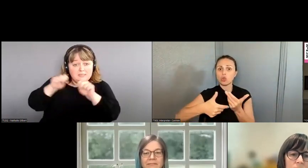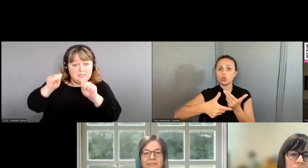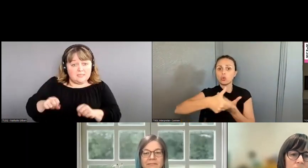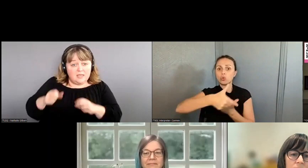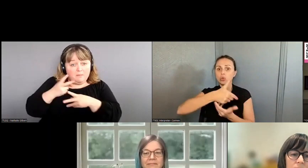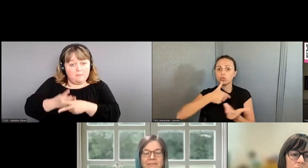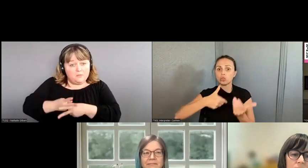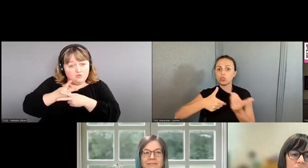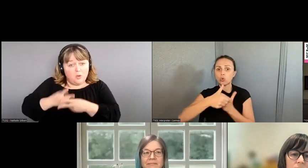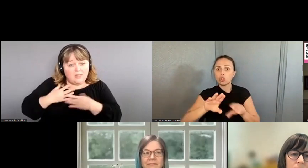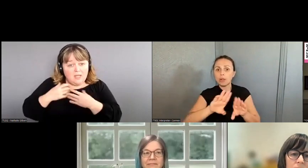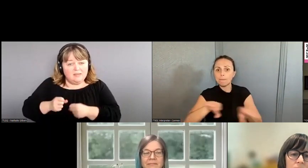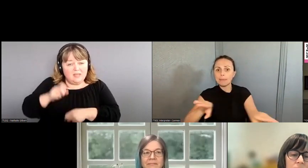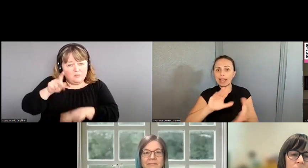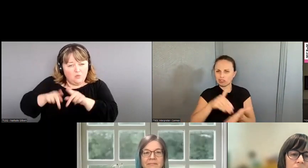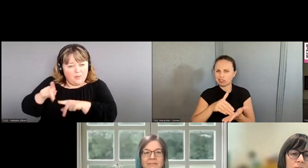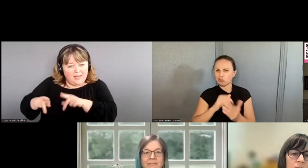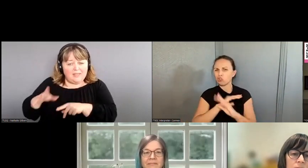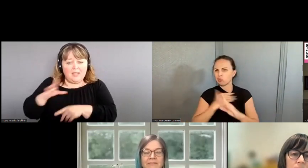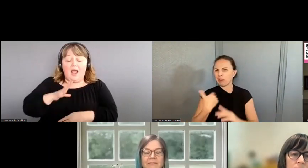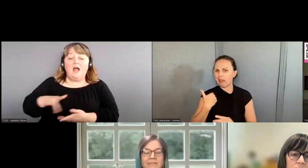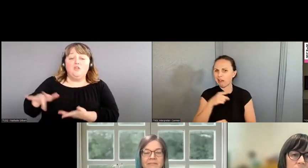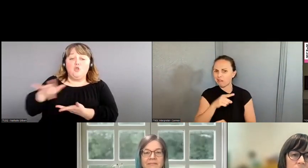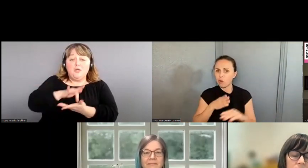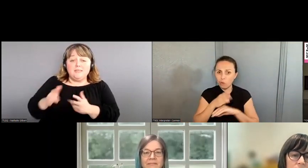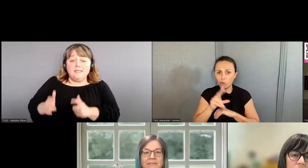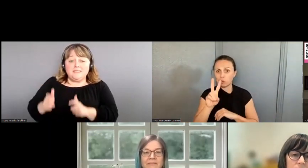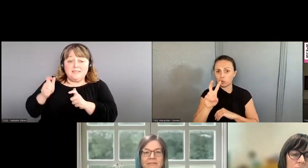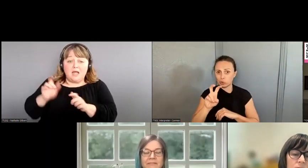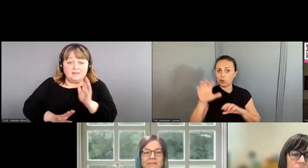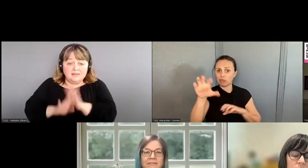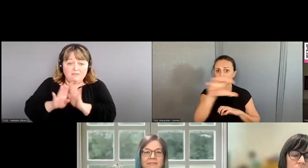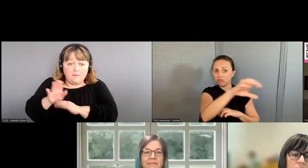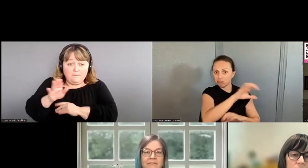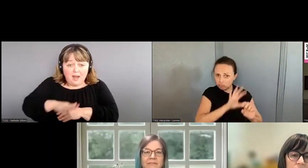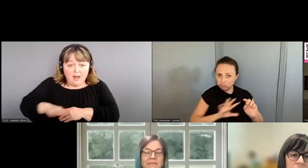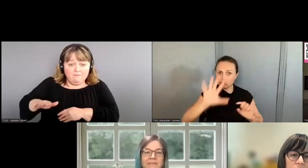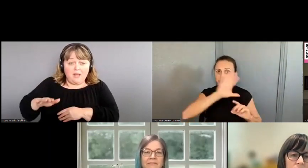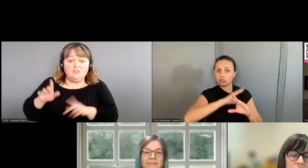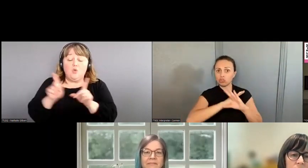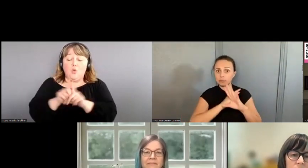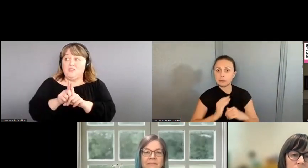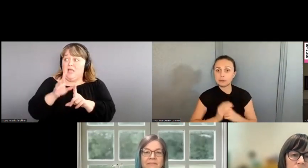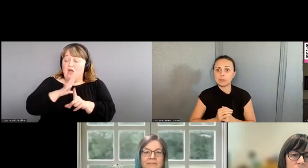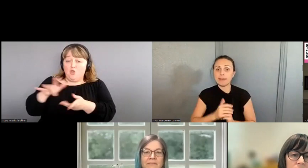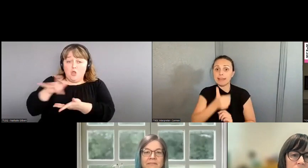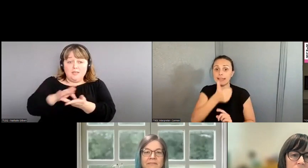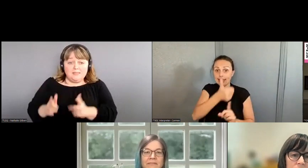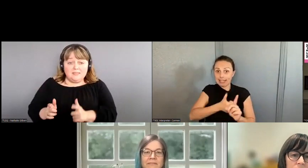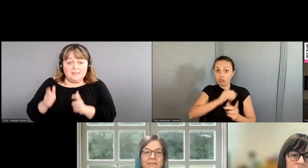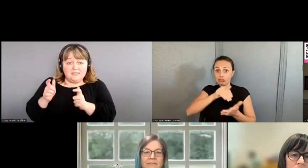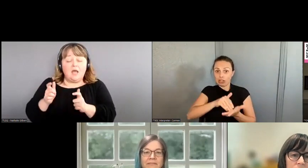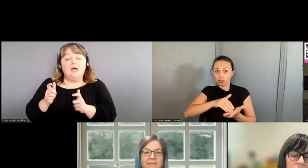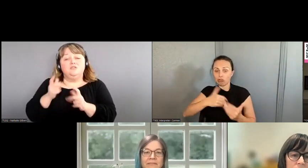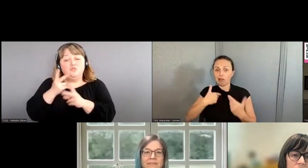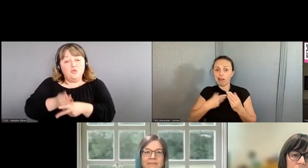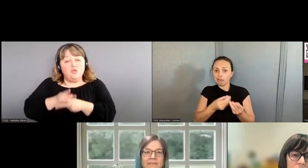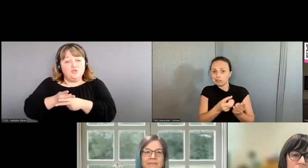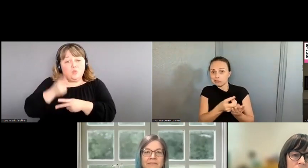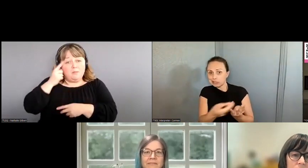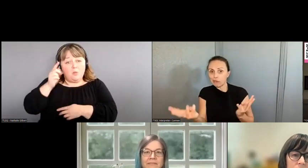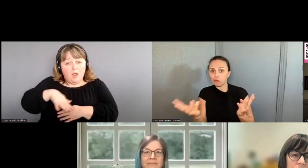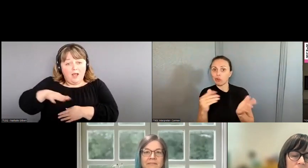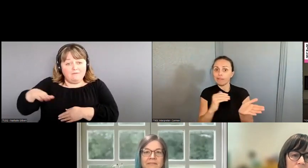pediatric centers in Germany. There are over 200 across the country. each of them with several physicians